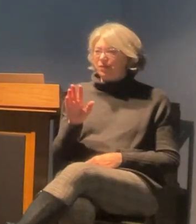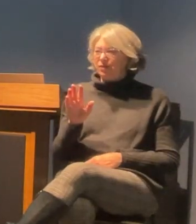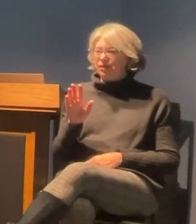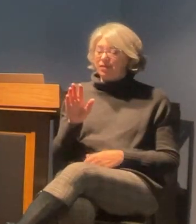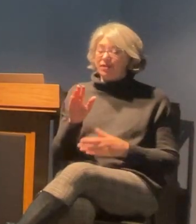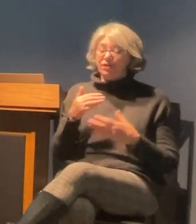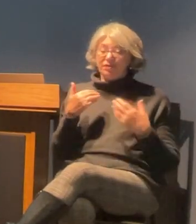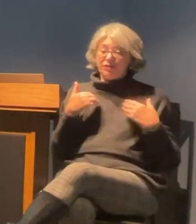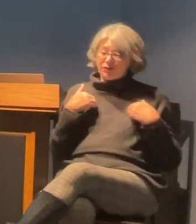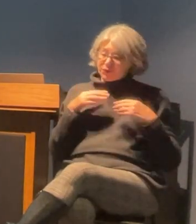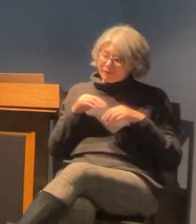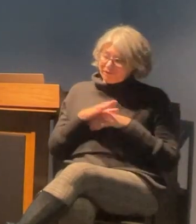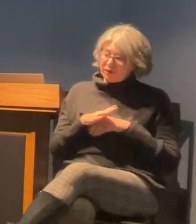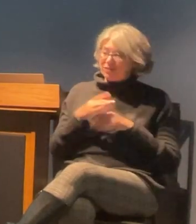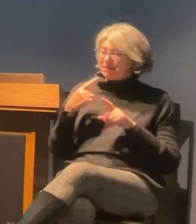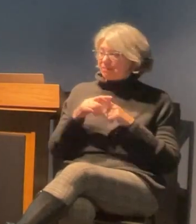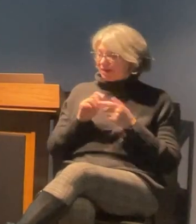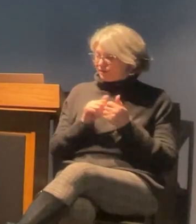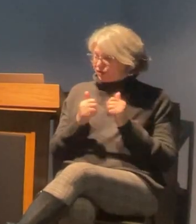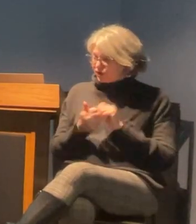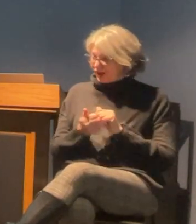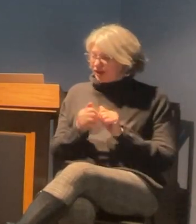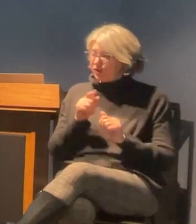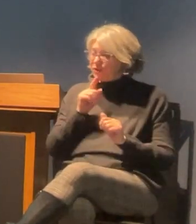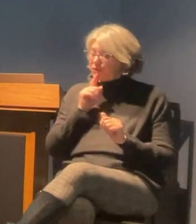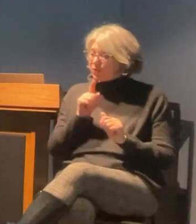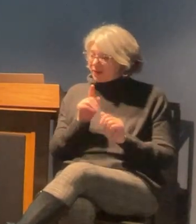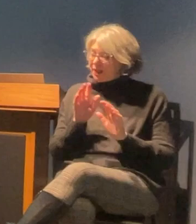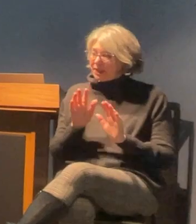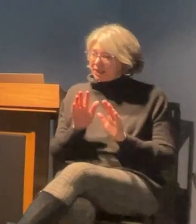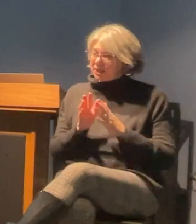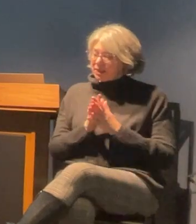positive change. Really easy stuff to,